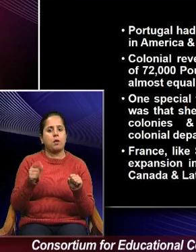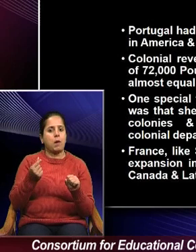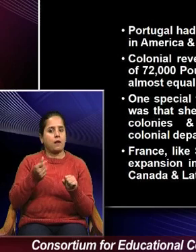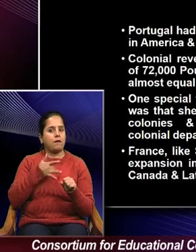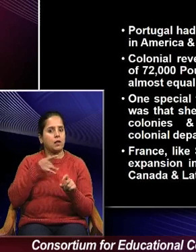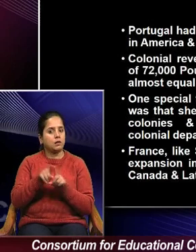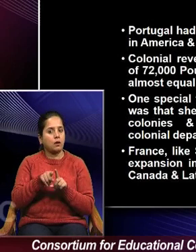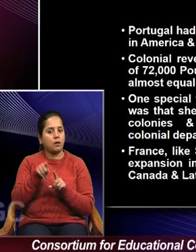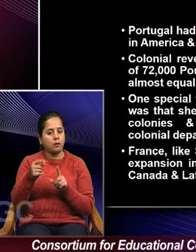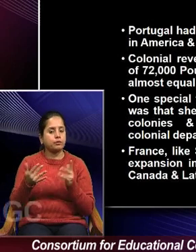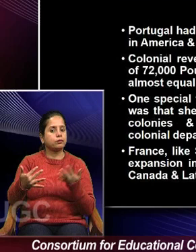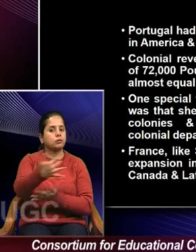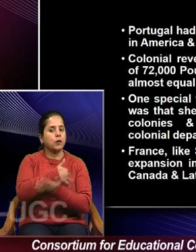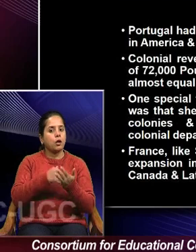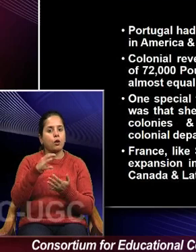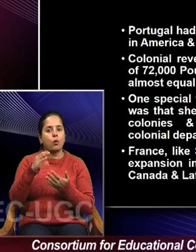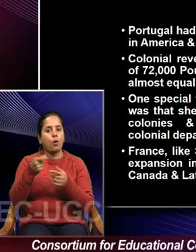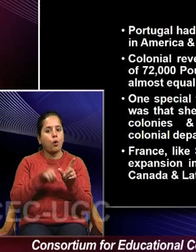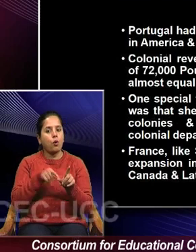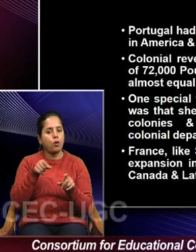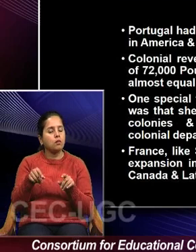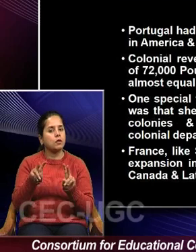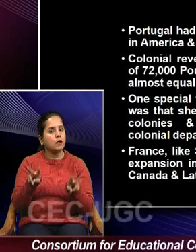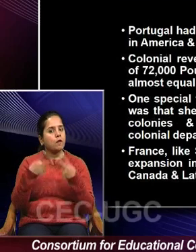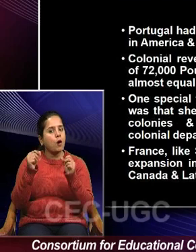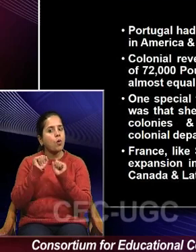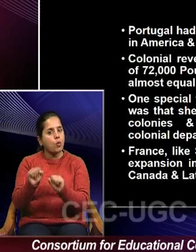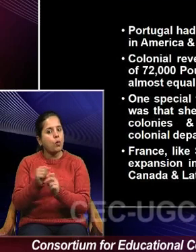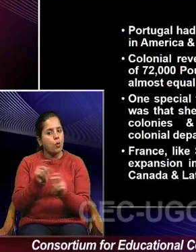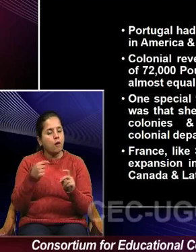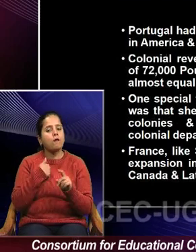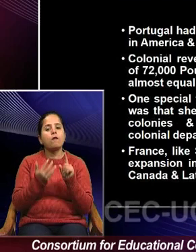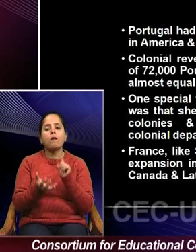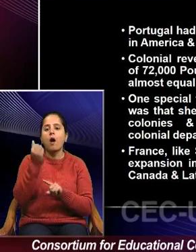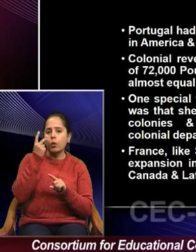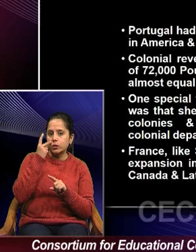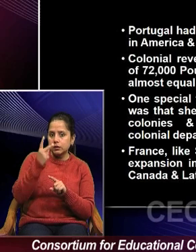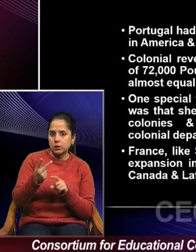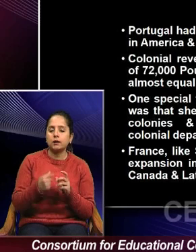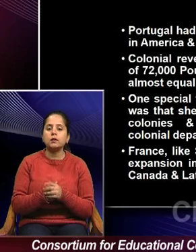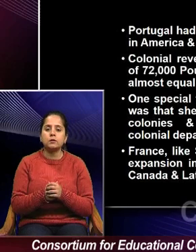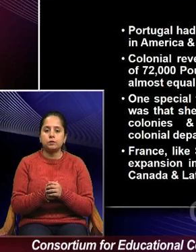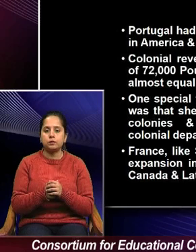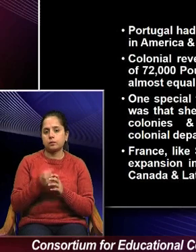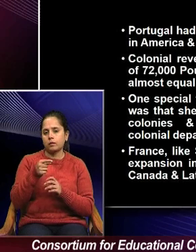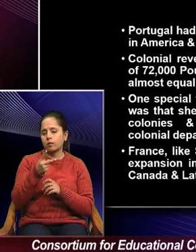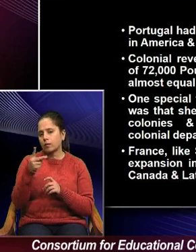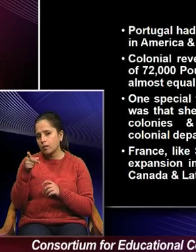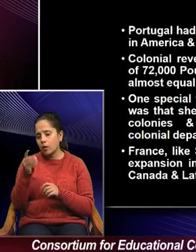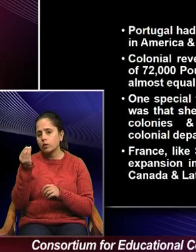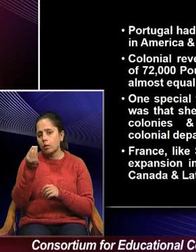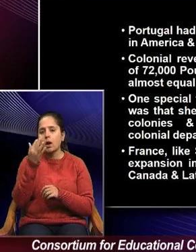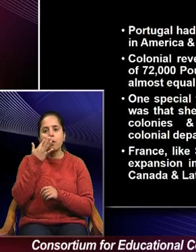which was generated in the colonies was enormous. And we find that how one of the